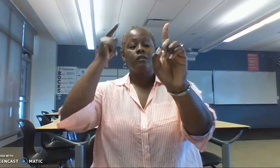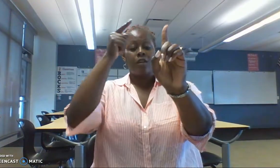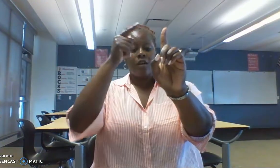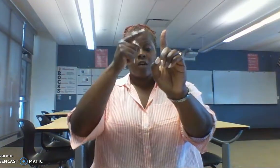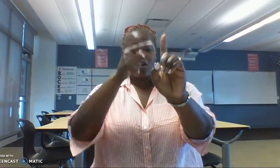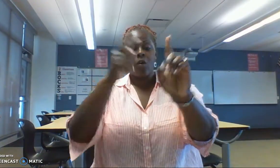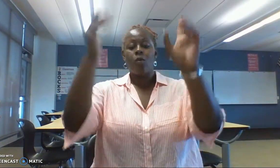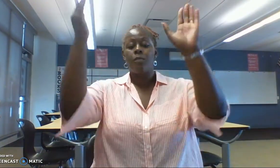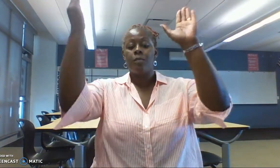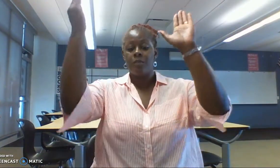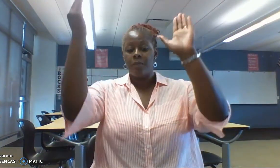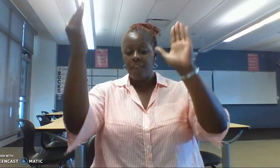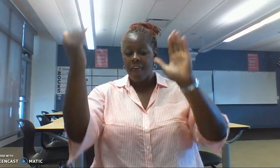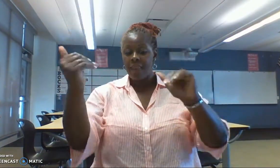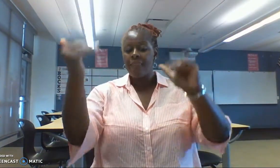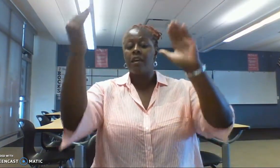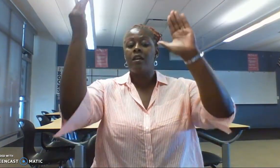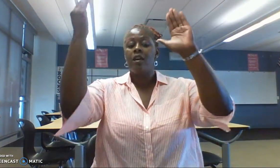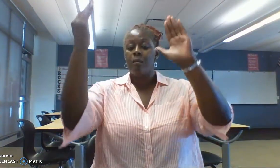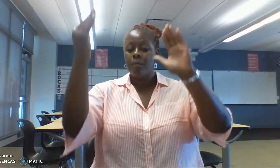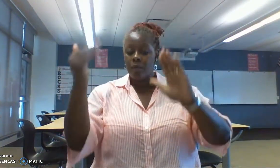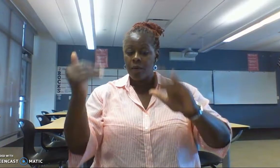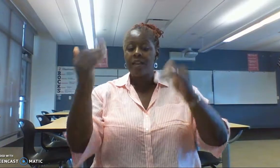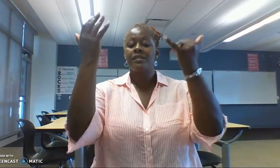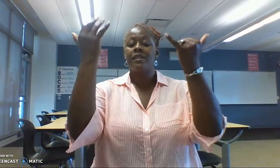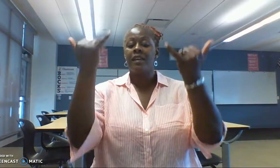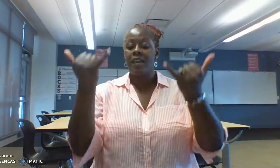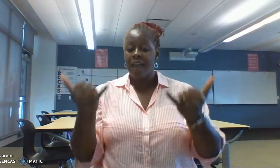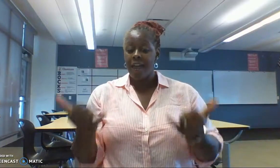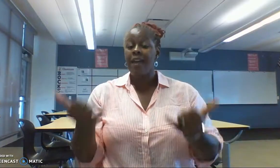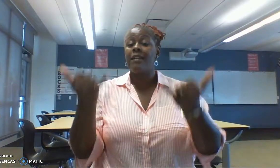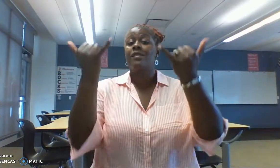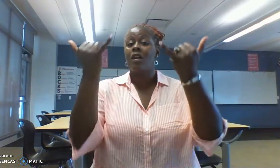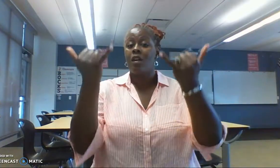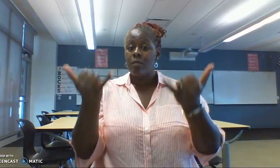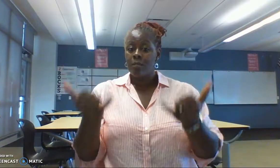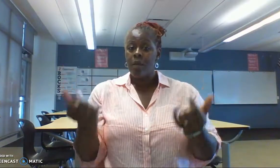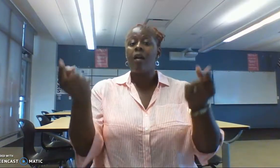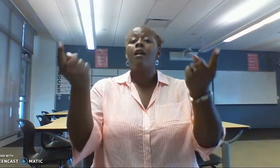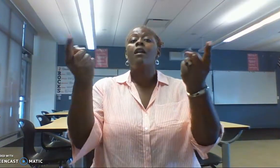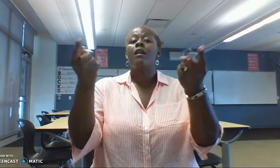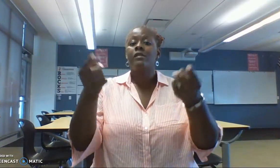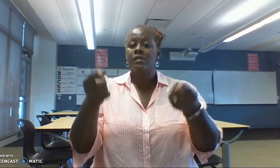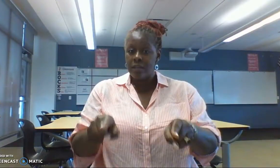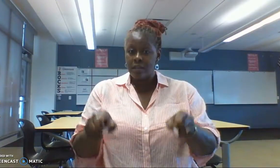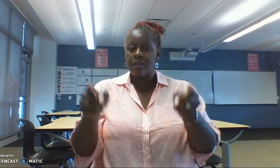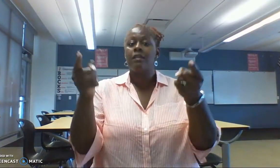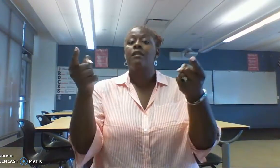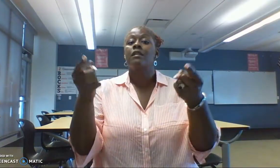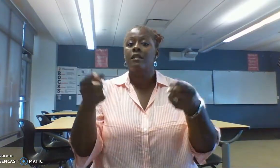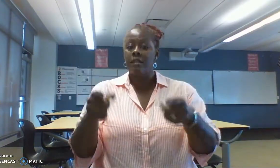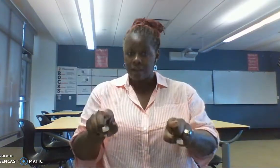the hope that the present has brought